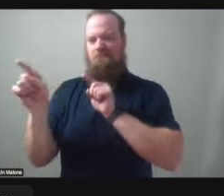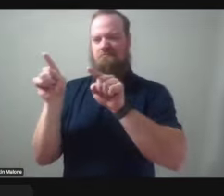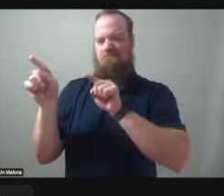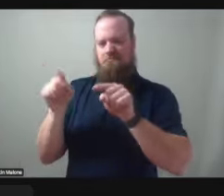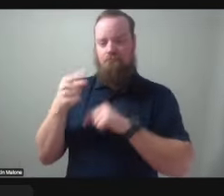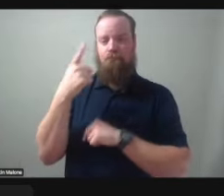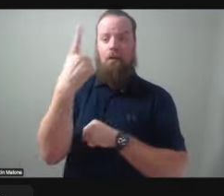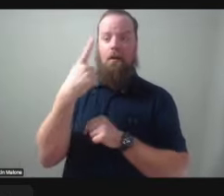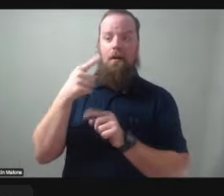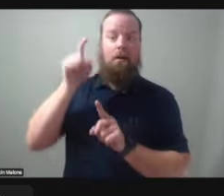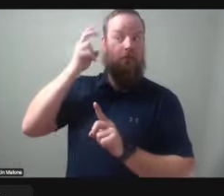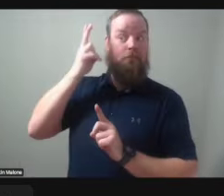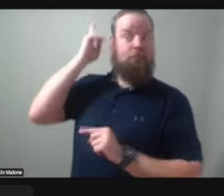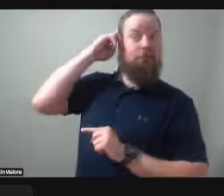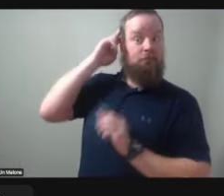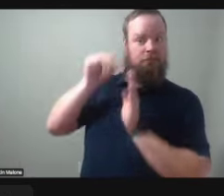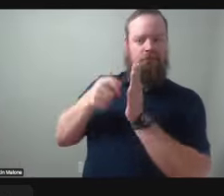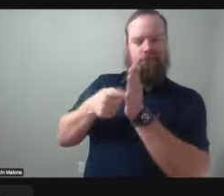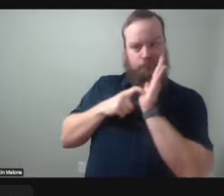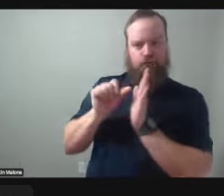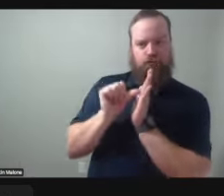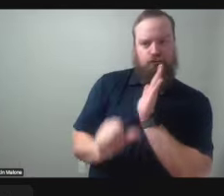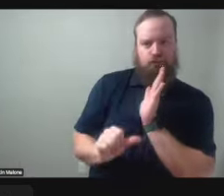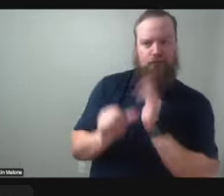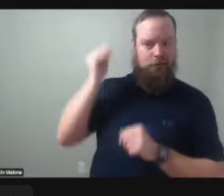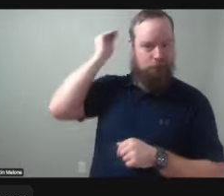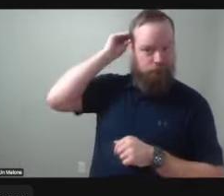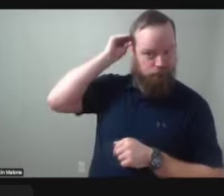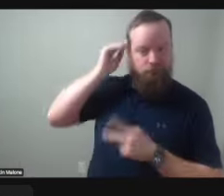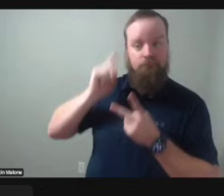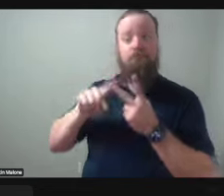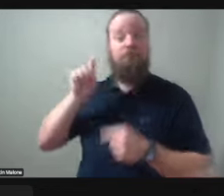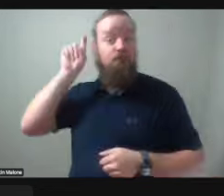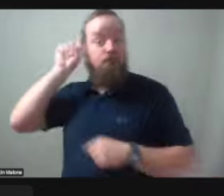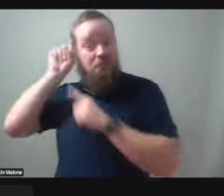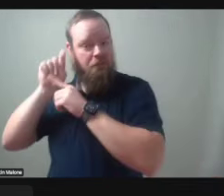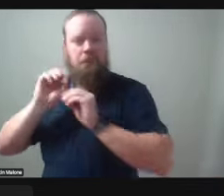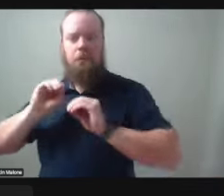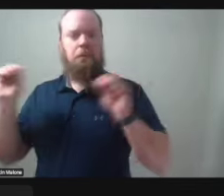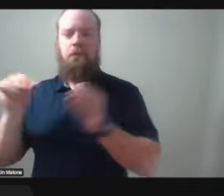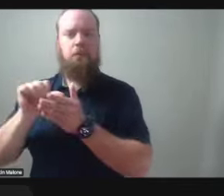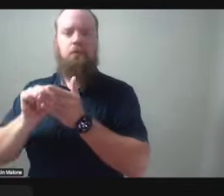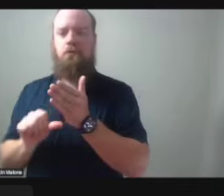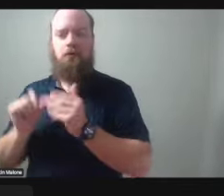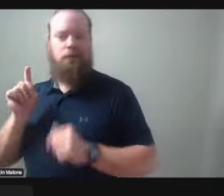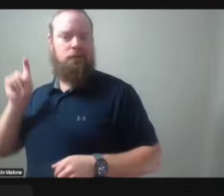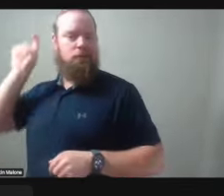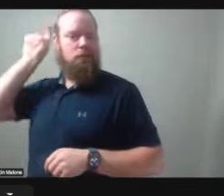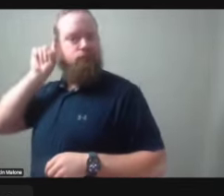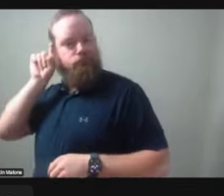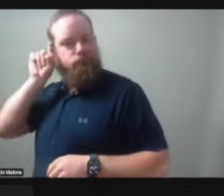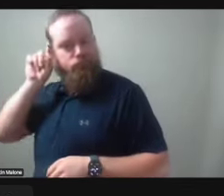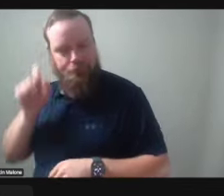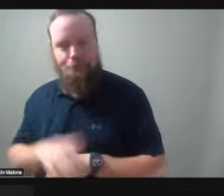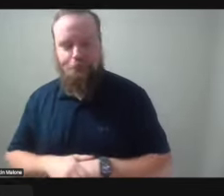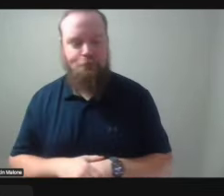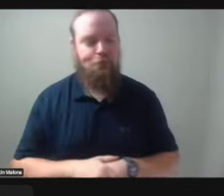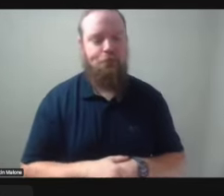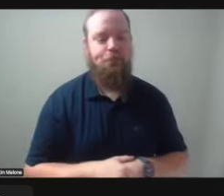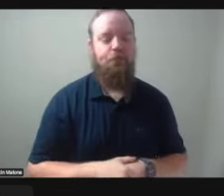and only English, or they try to find a quote unquote cure for the deafness, which is providing auxiliary aids or